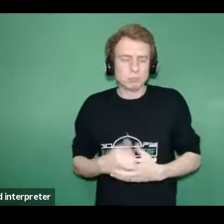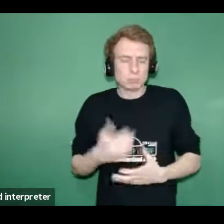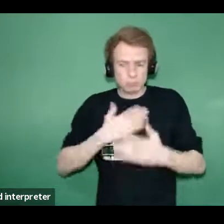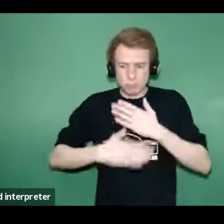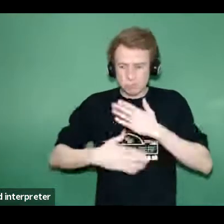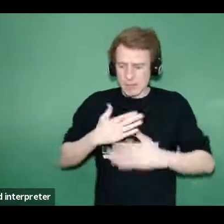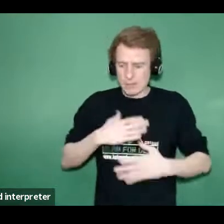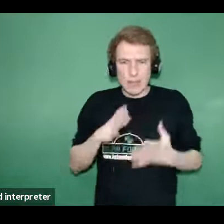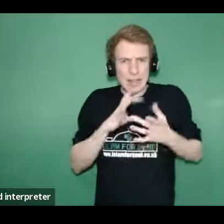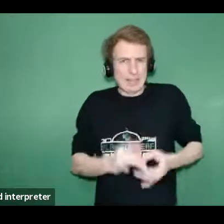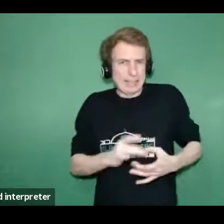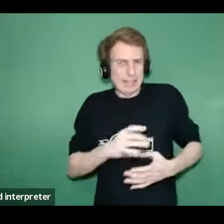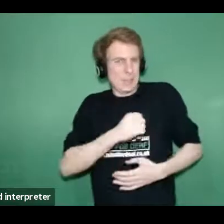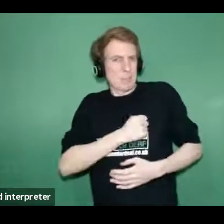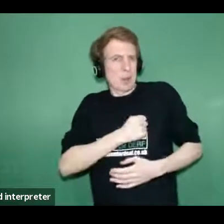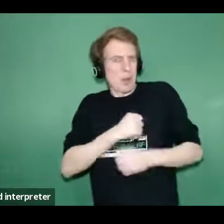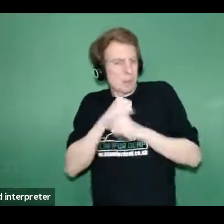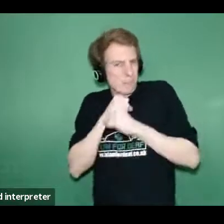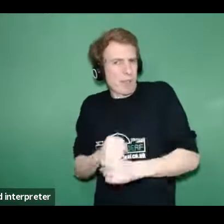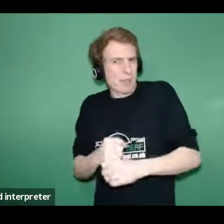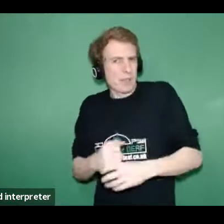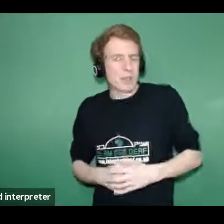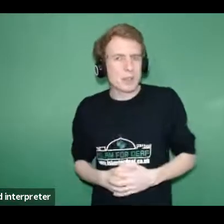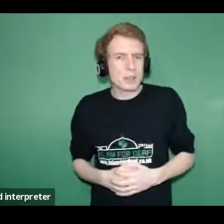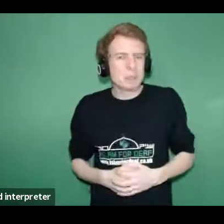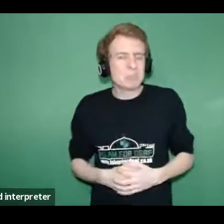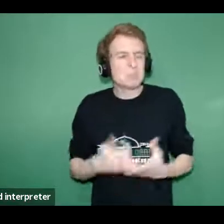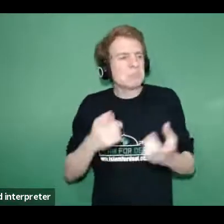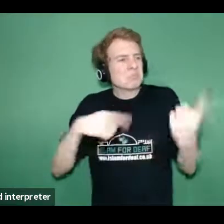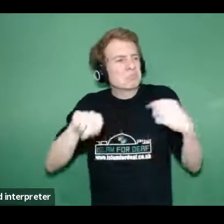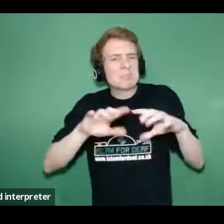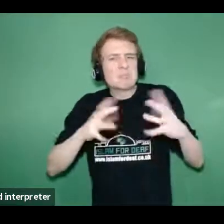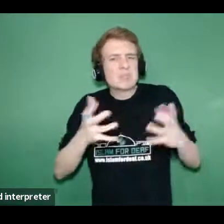the individual is like just an object.